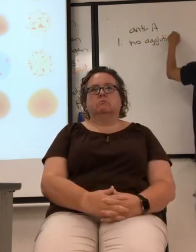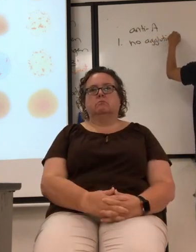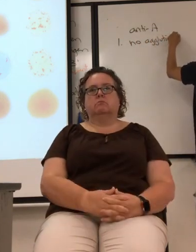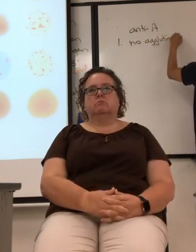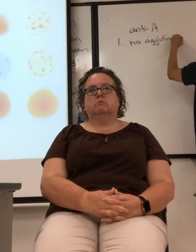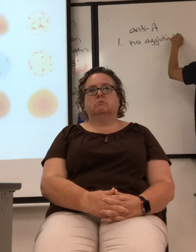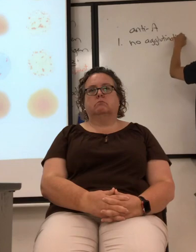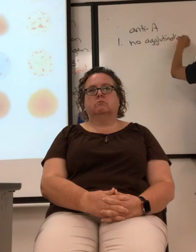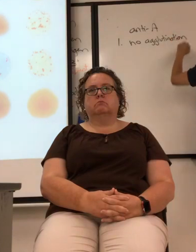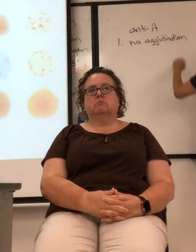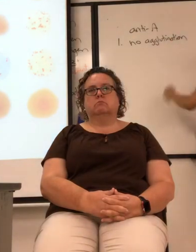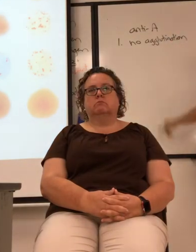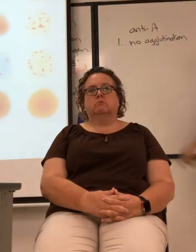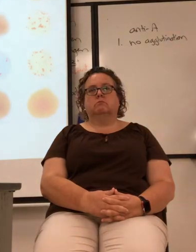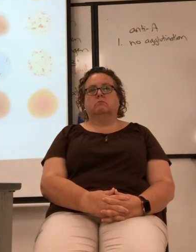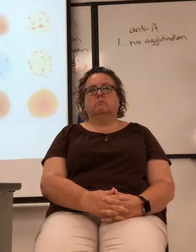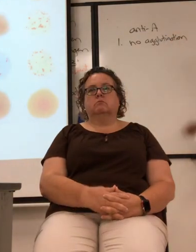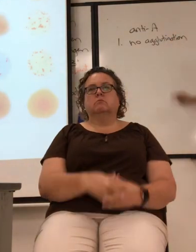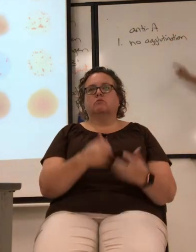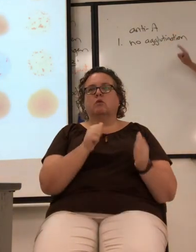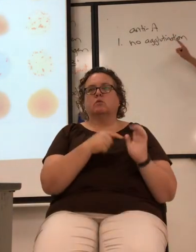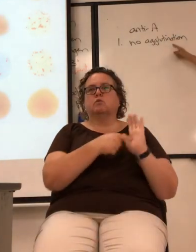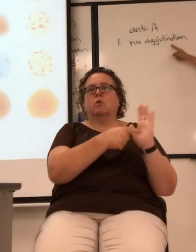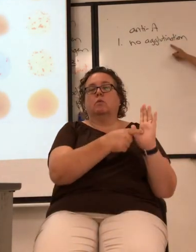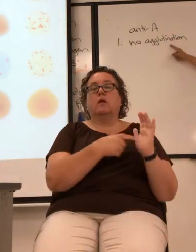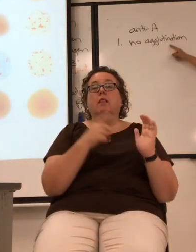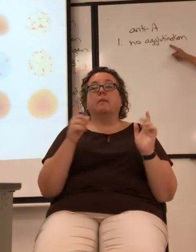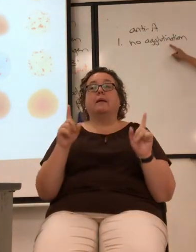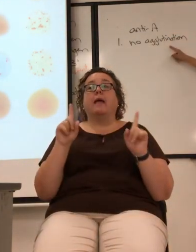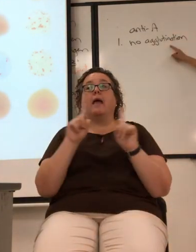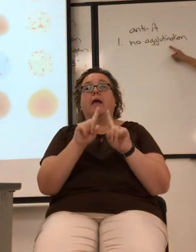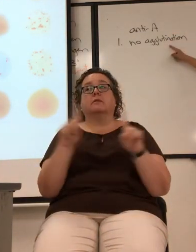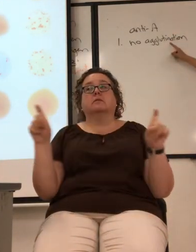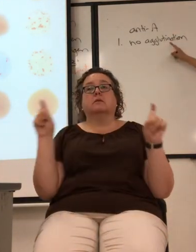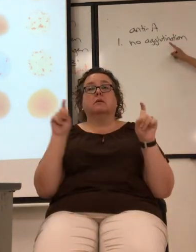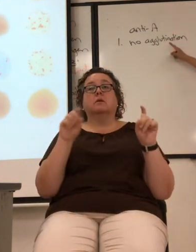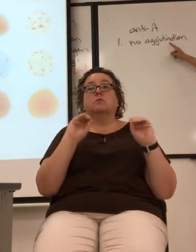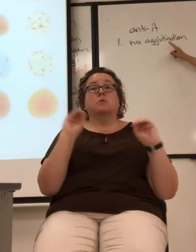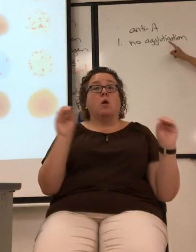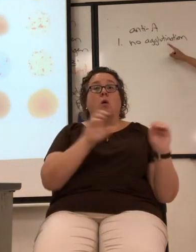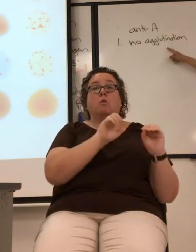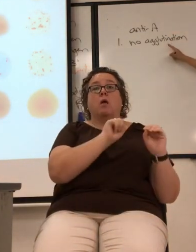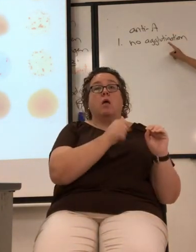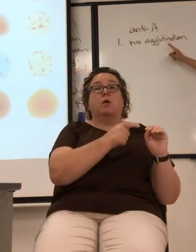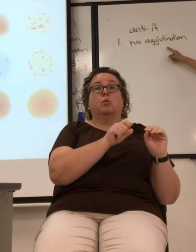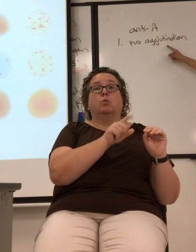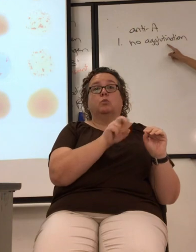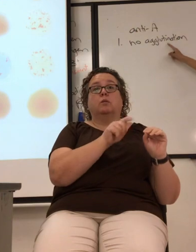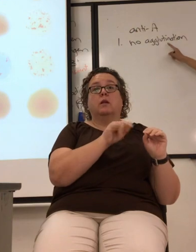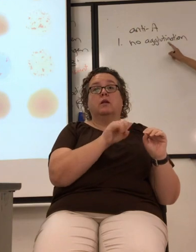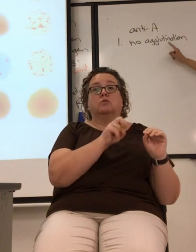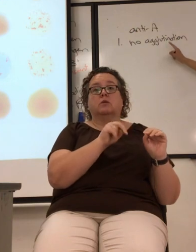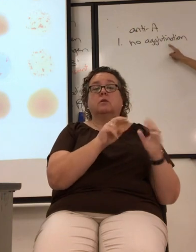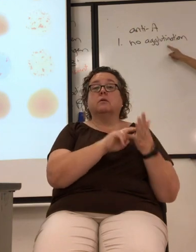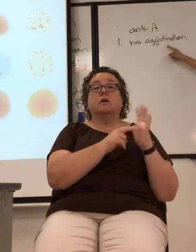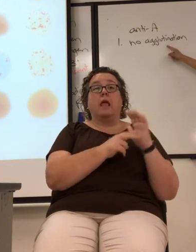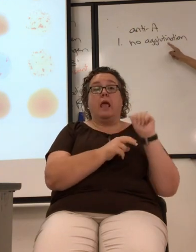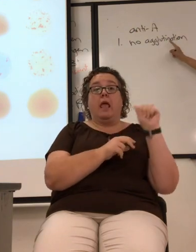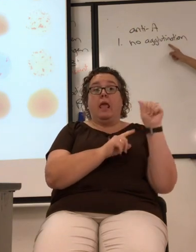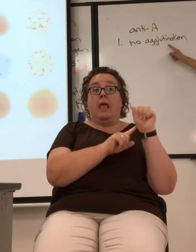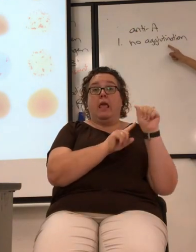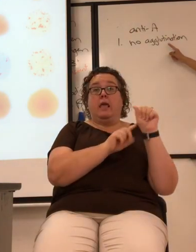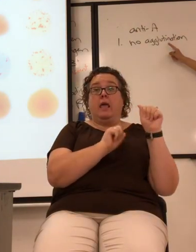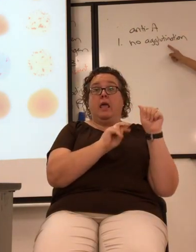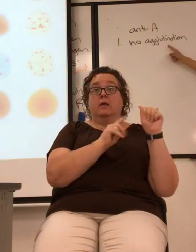That's what they're trying to show you there. Let me ask you a question. No agglutination, is the A